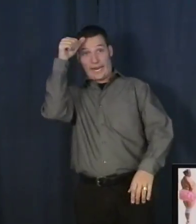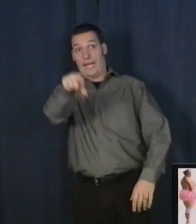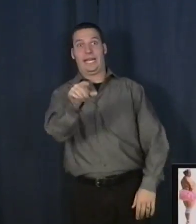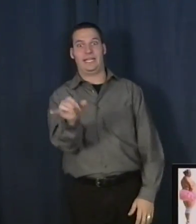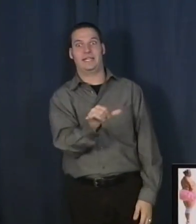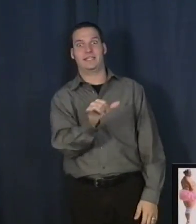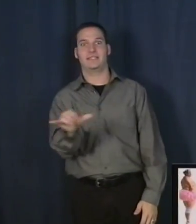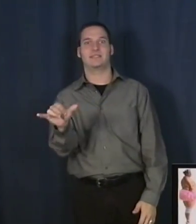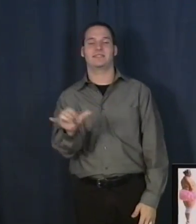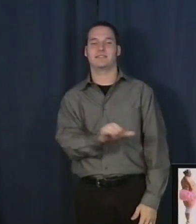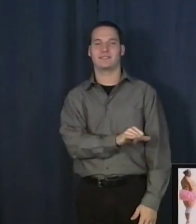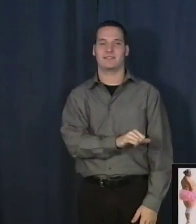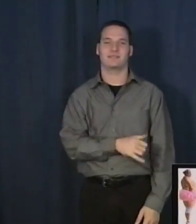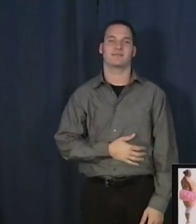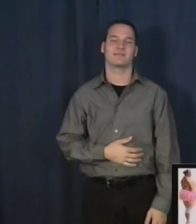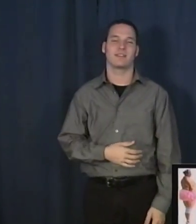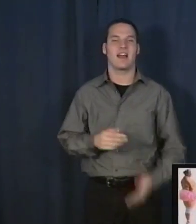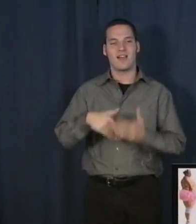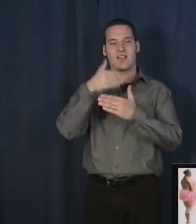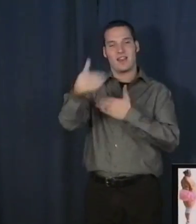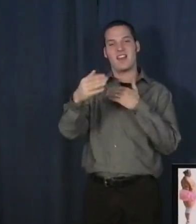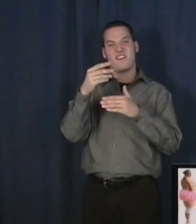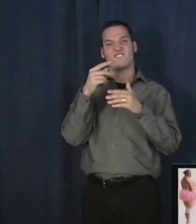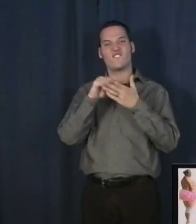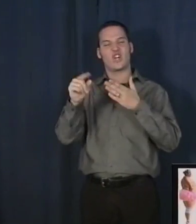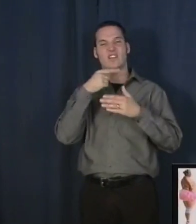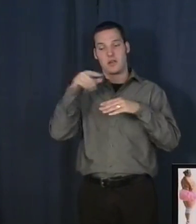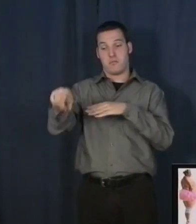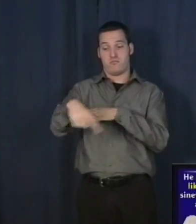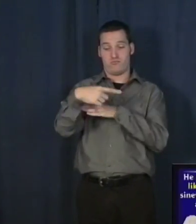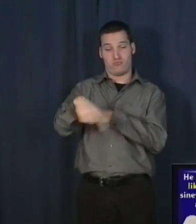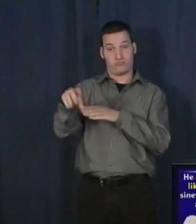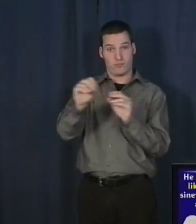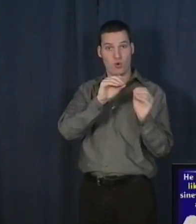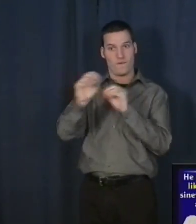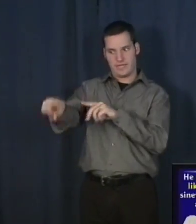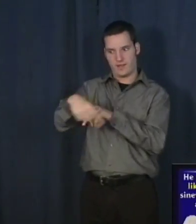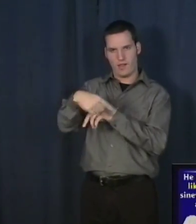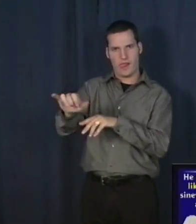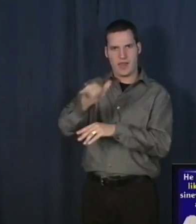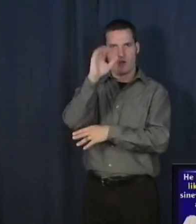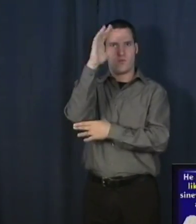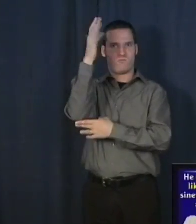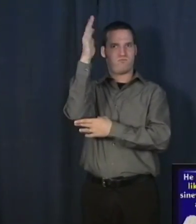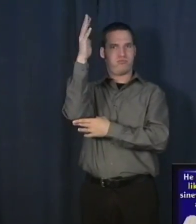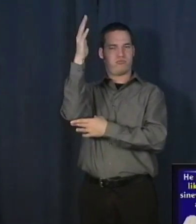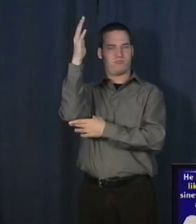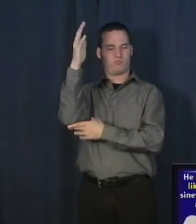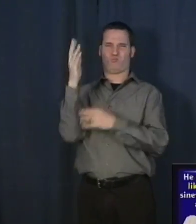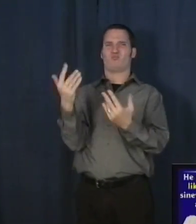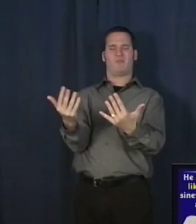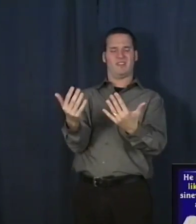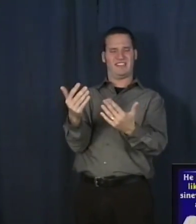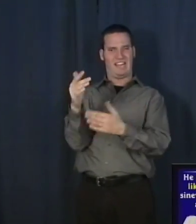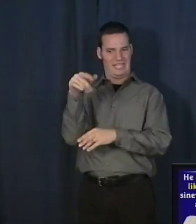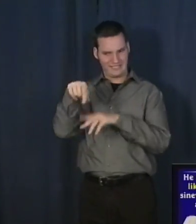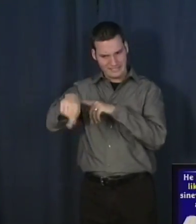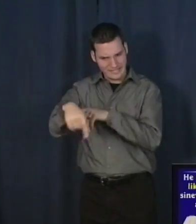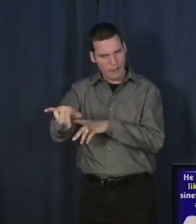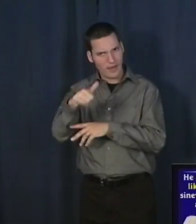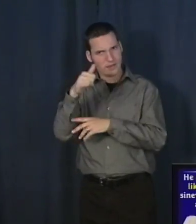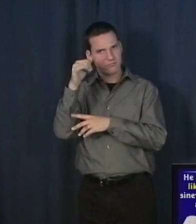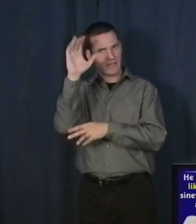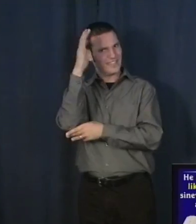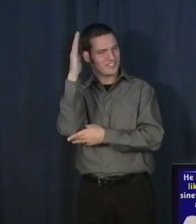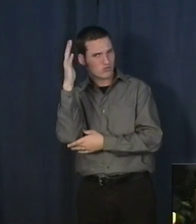So does he. Yeah. Next verse says, he moveth his tail like a cedar. Wait a minute. His tail's